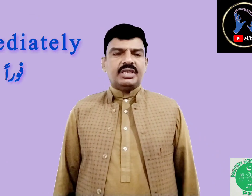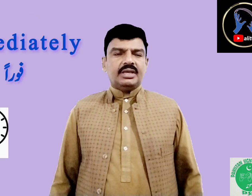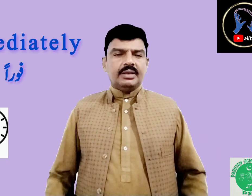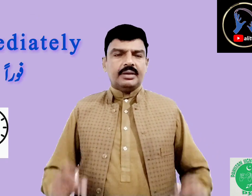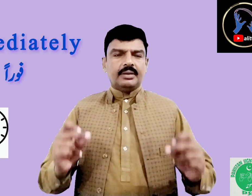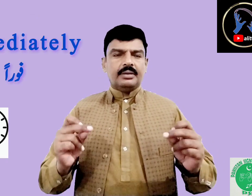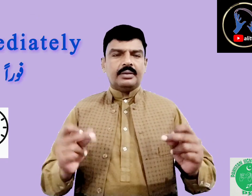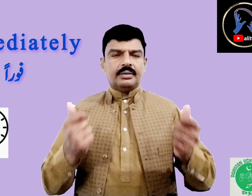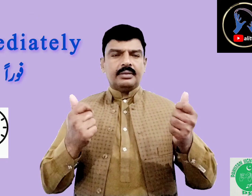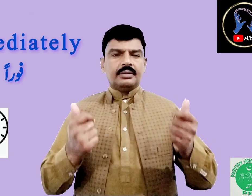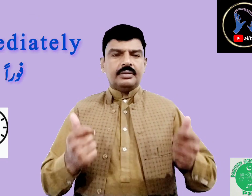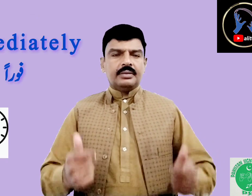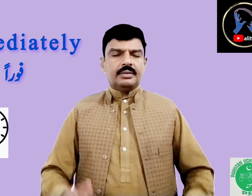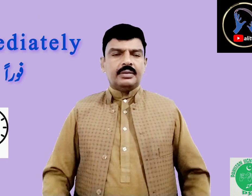immediately,